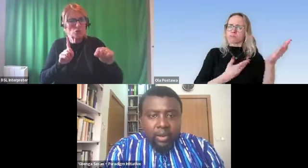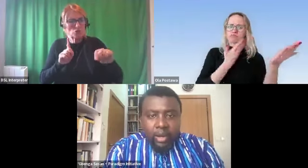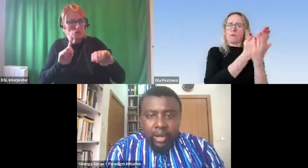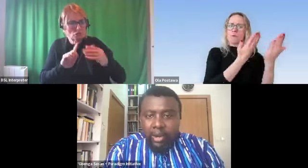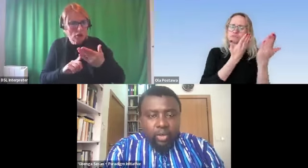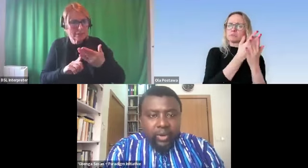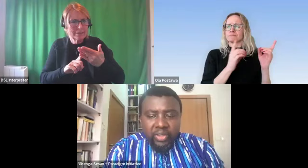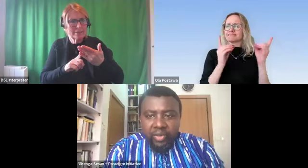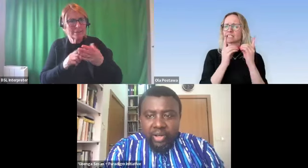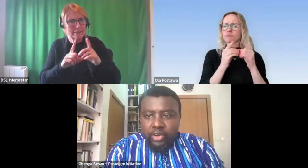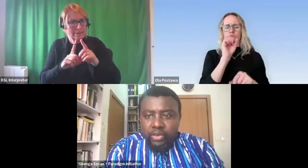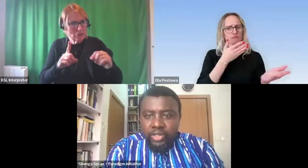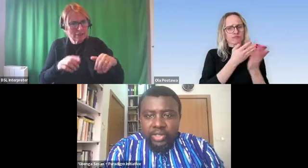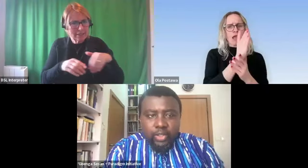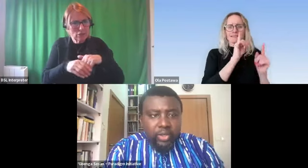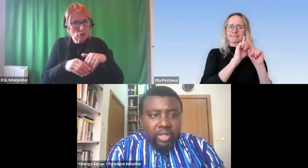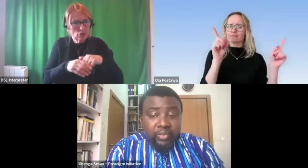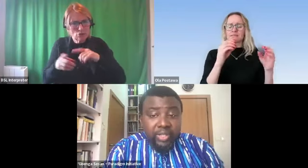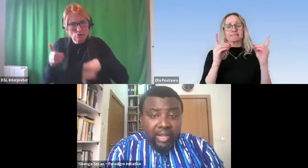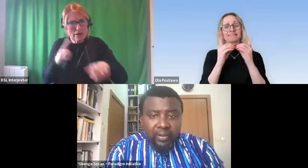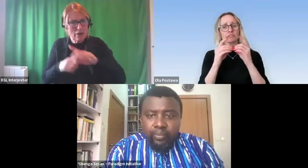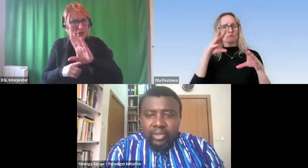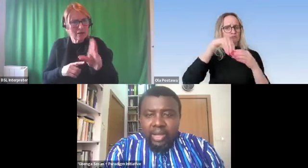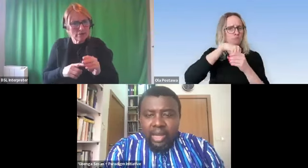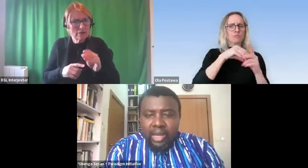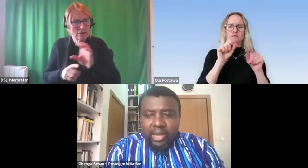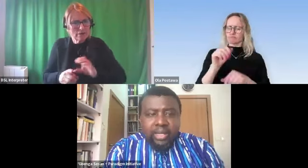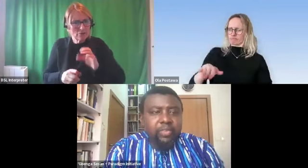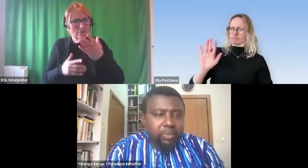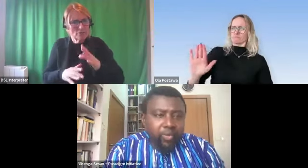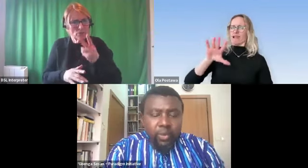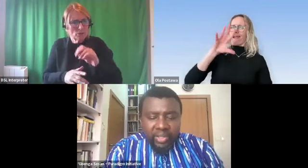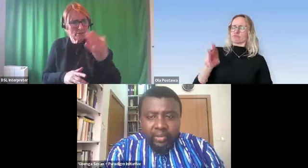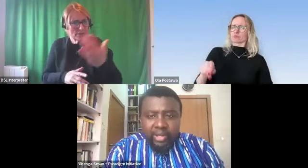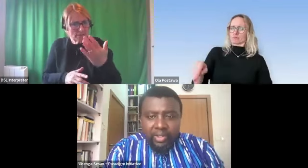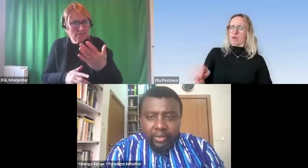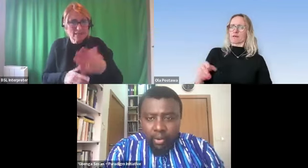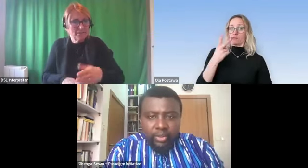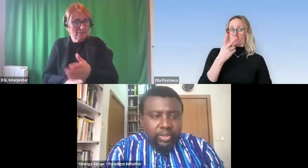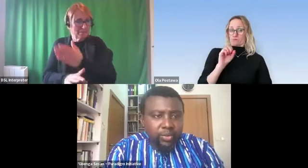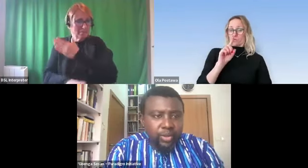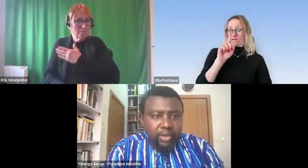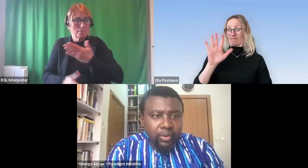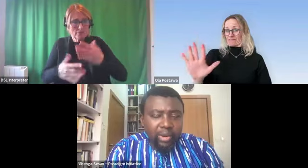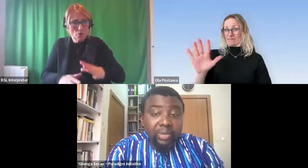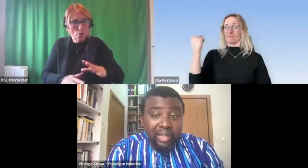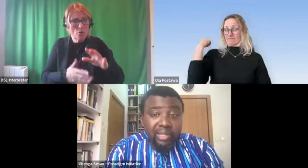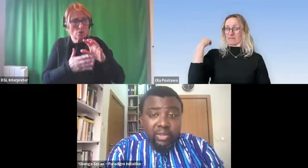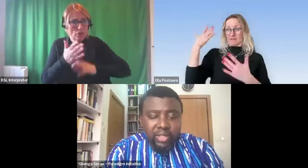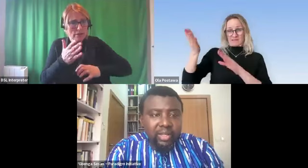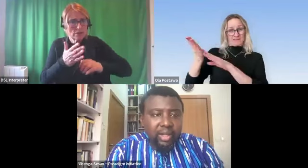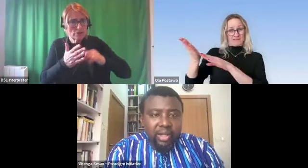space across various African countries since 2015. And even before we started writing the reports, we